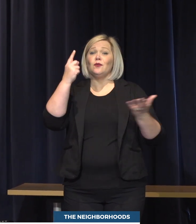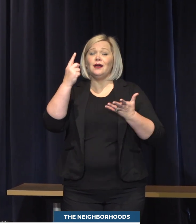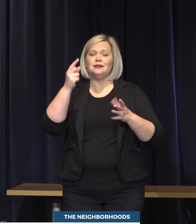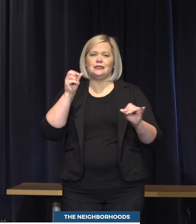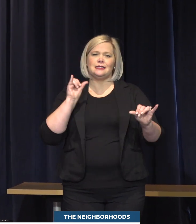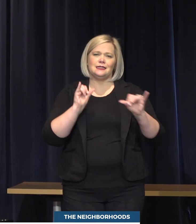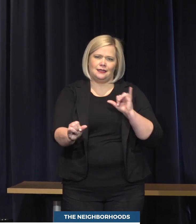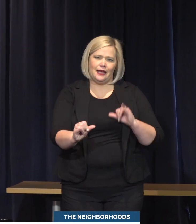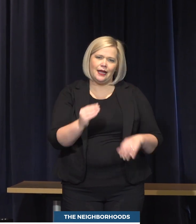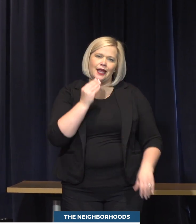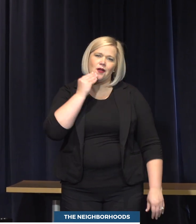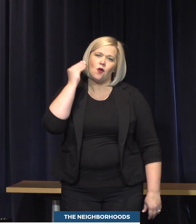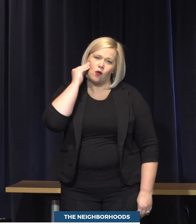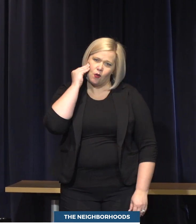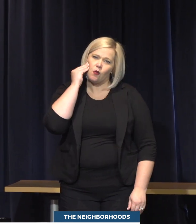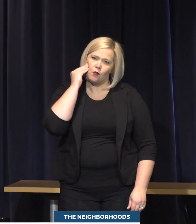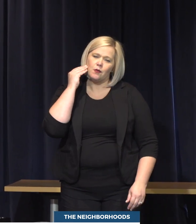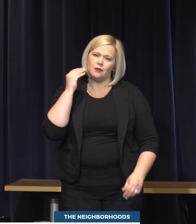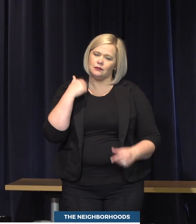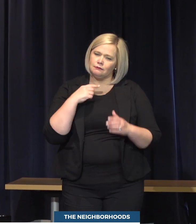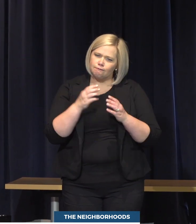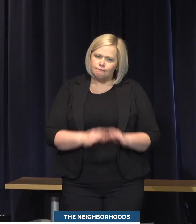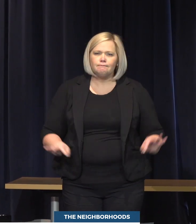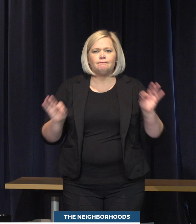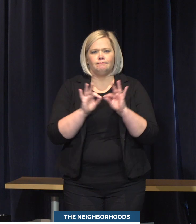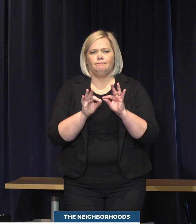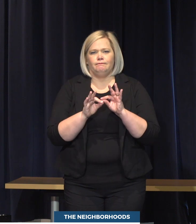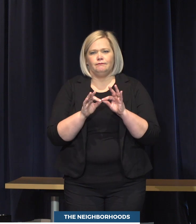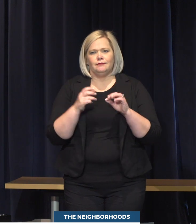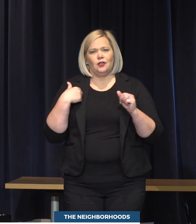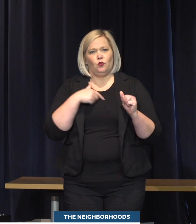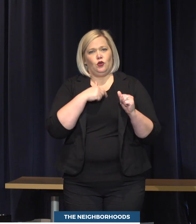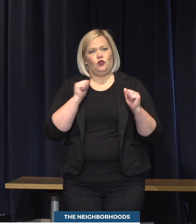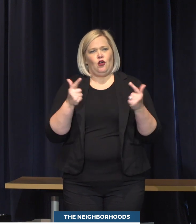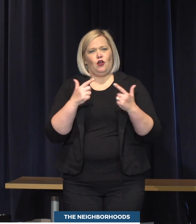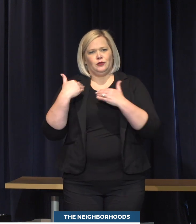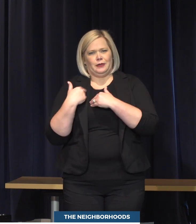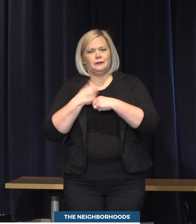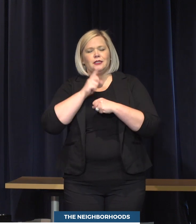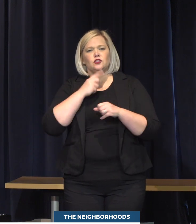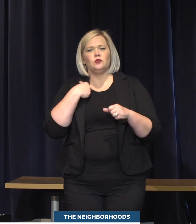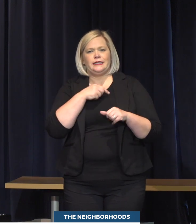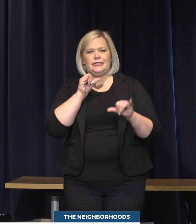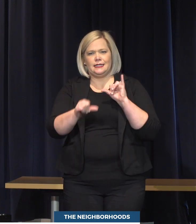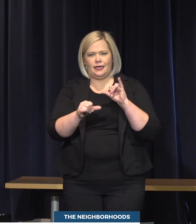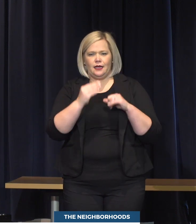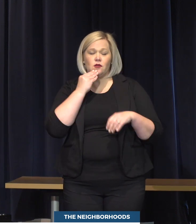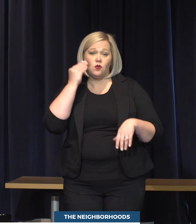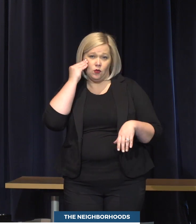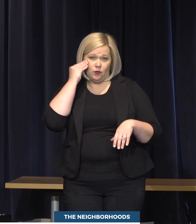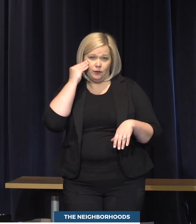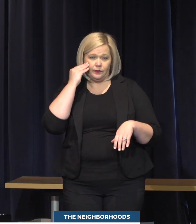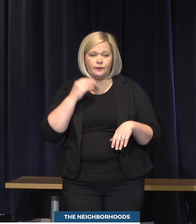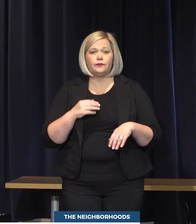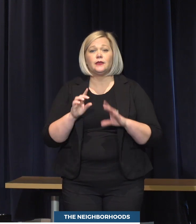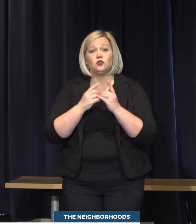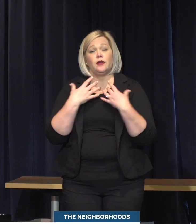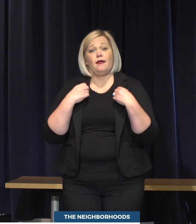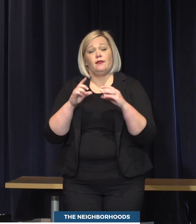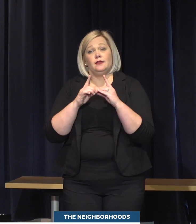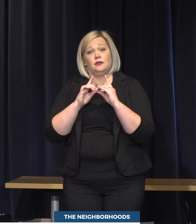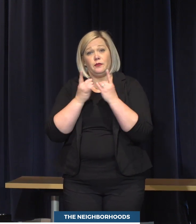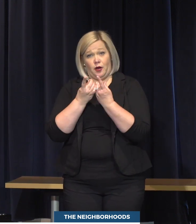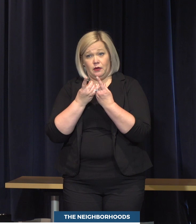this enough. We all have a responsibility, and we need to make sure that we are staying home. The Detroit Health Department, we